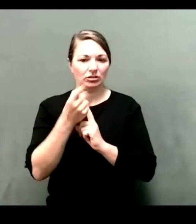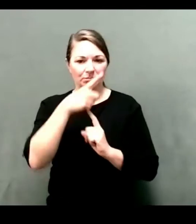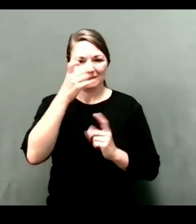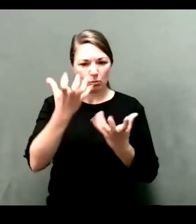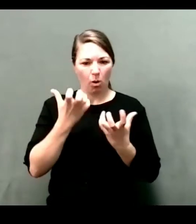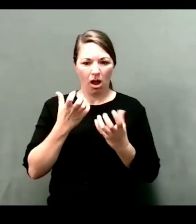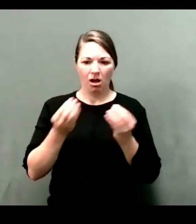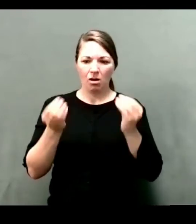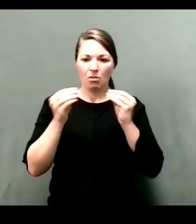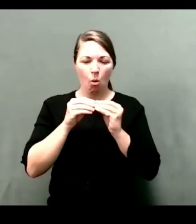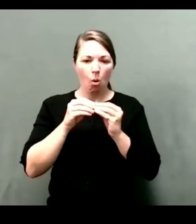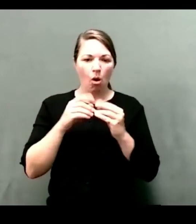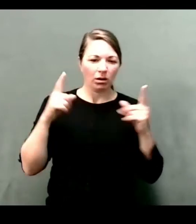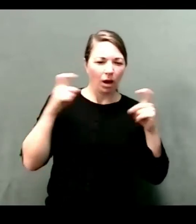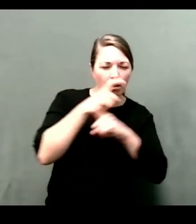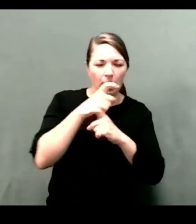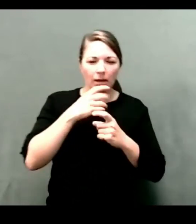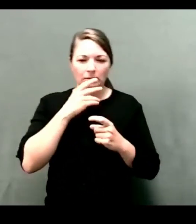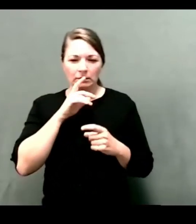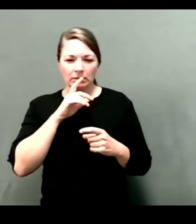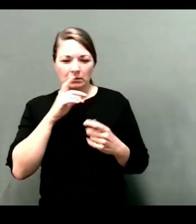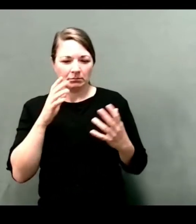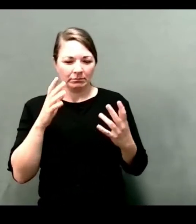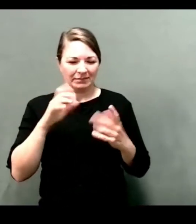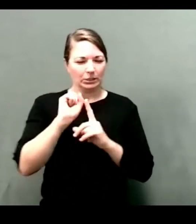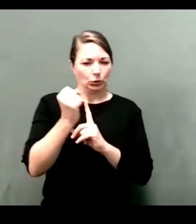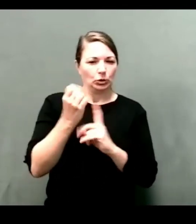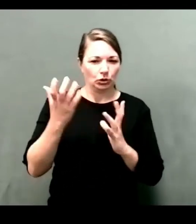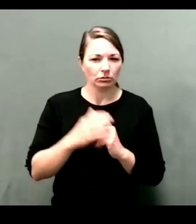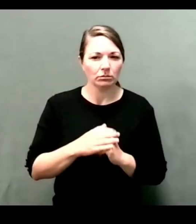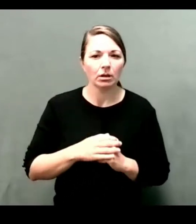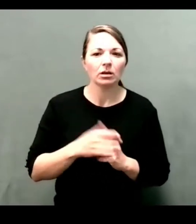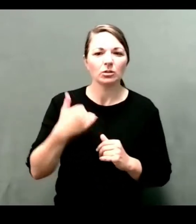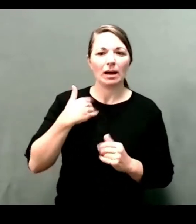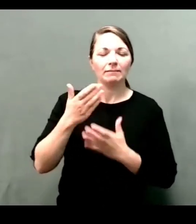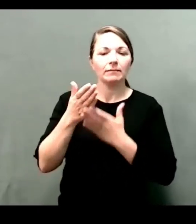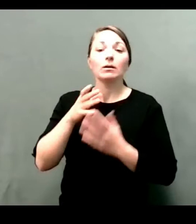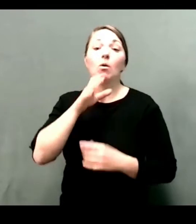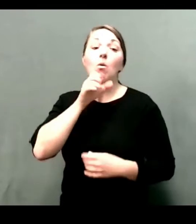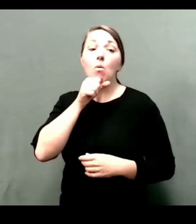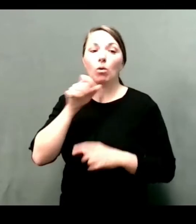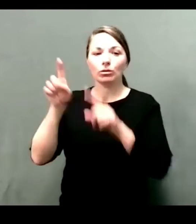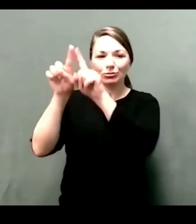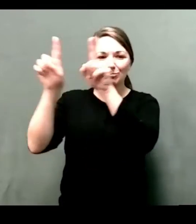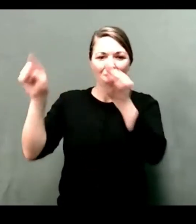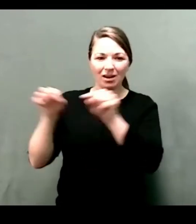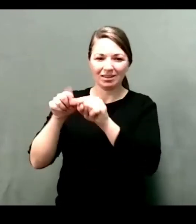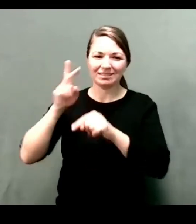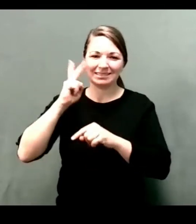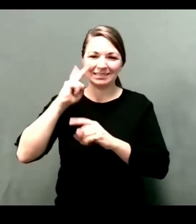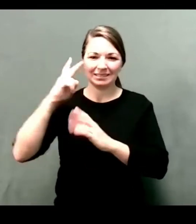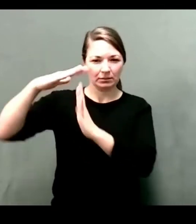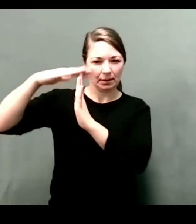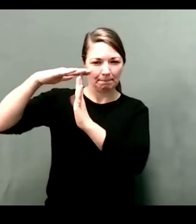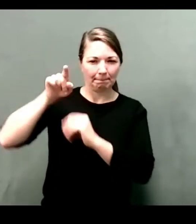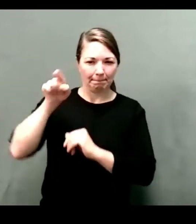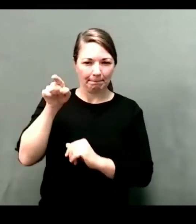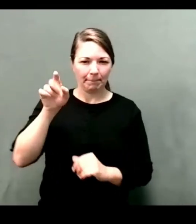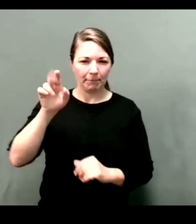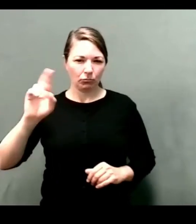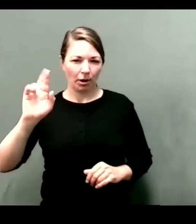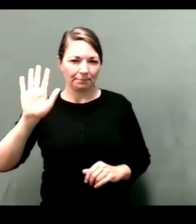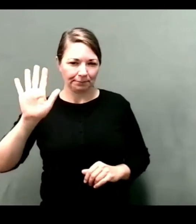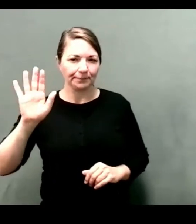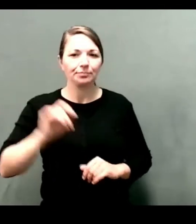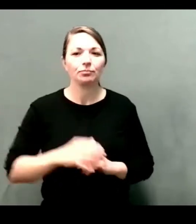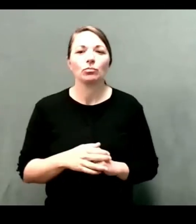those that we want to be sure to highlight are over here in this orange box that you'll see at the top up here. We thought